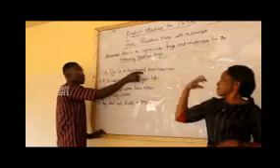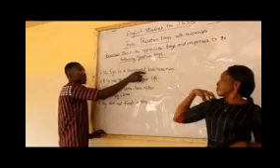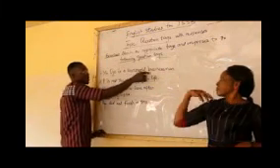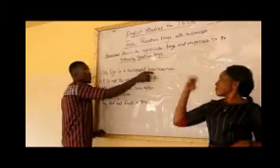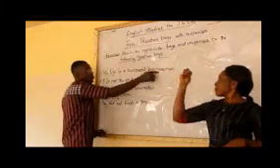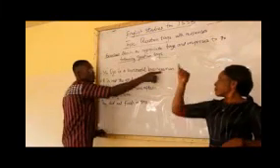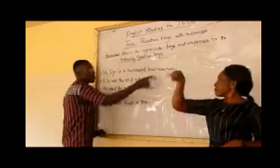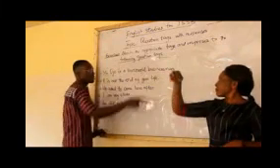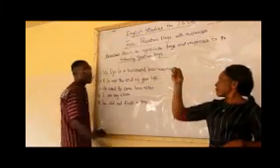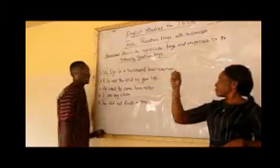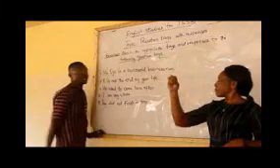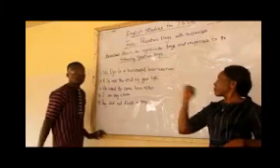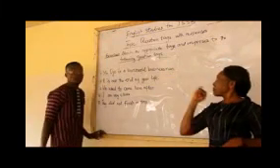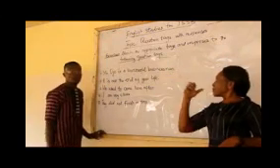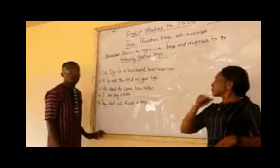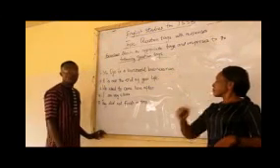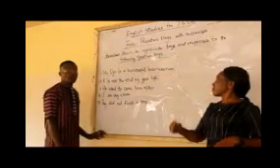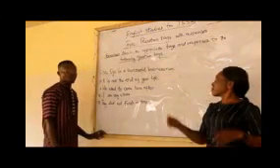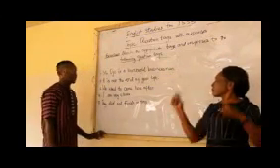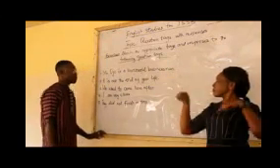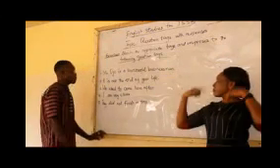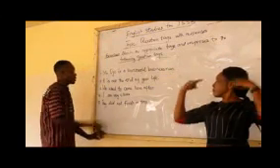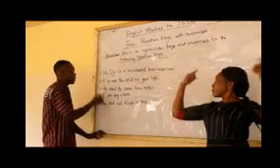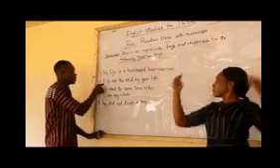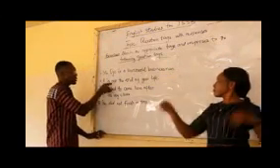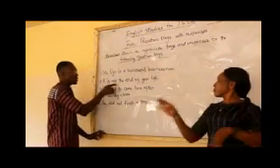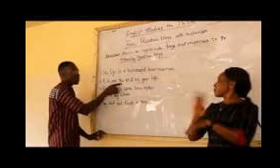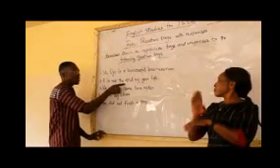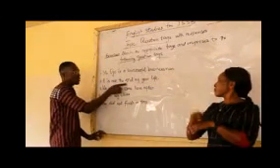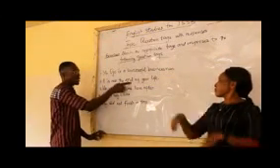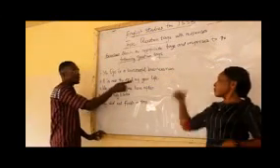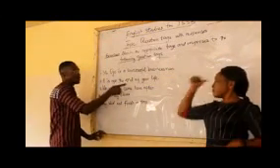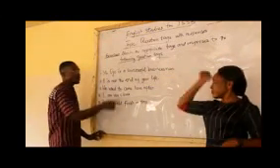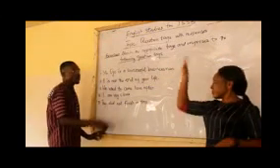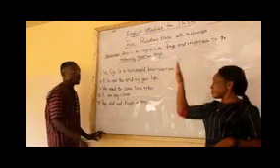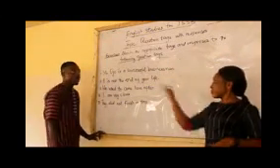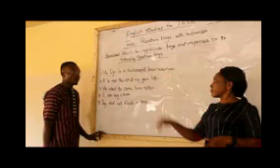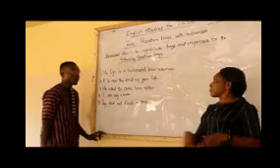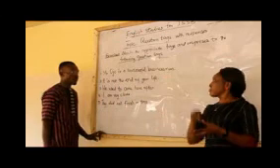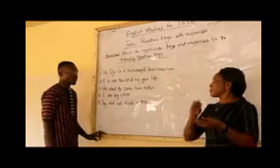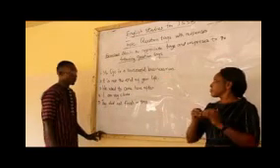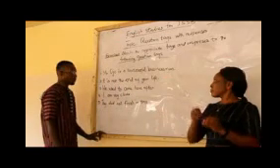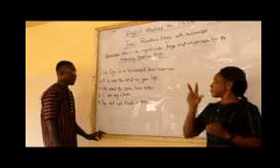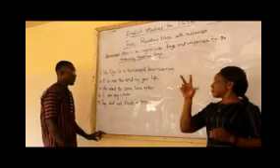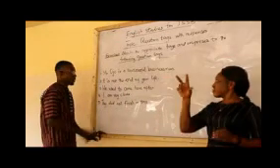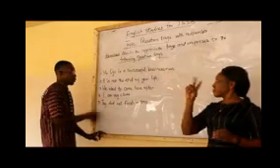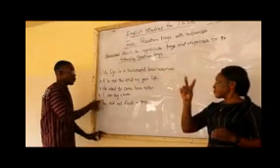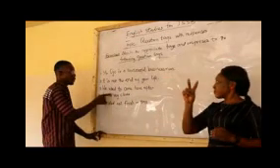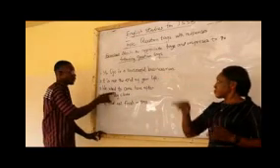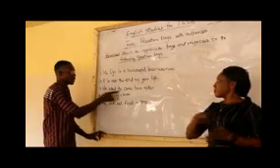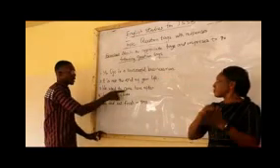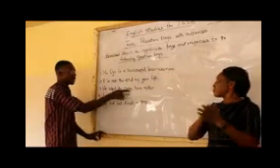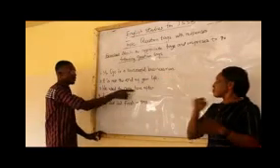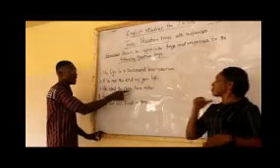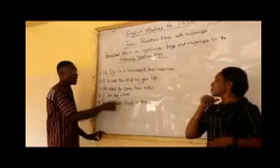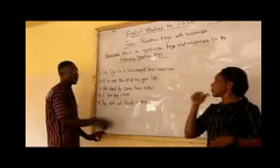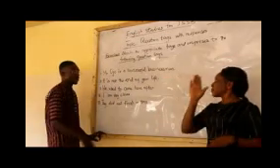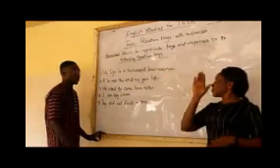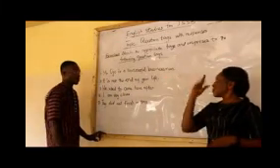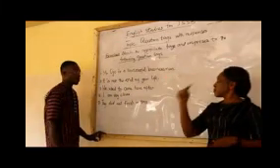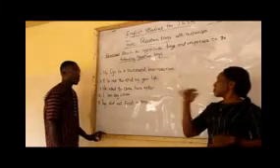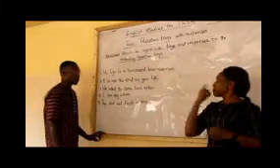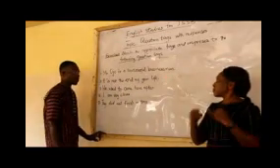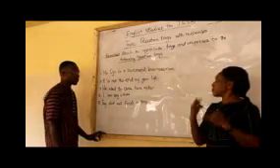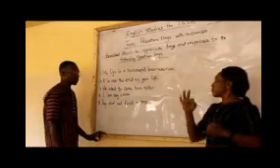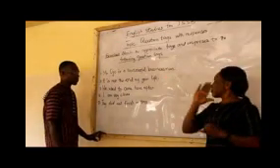is a successful businessman. It is not the end of your life. We used to come here